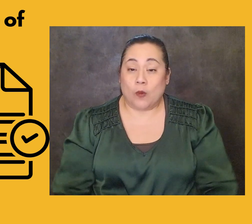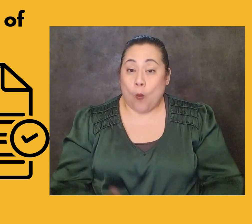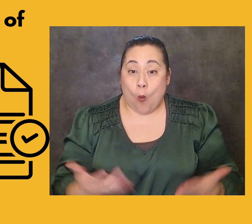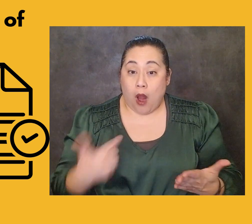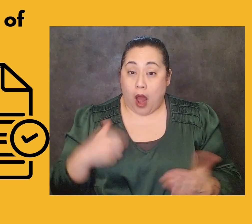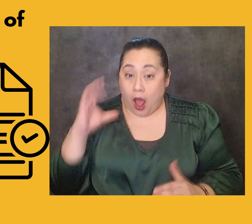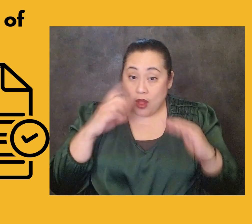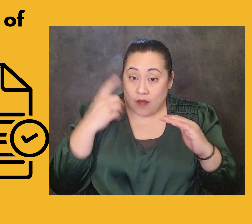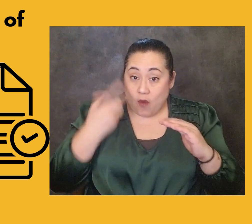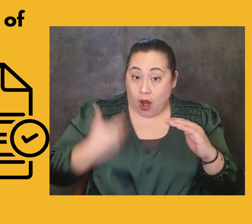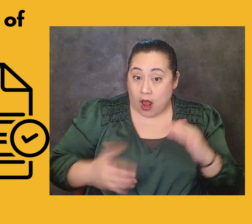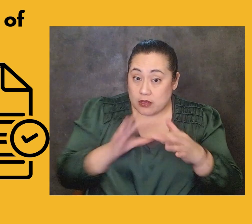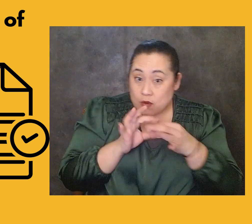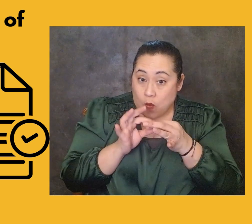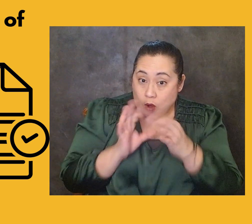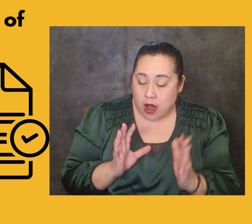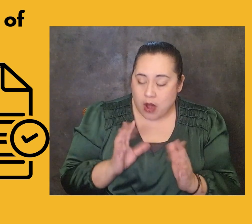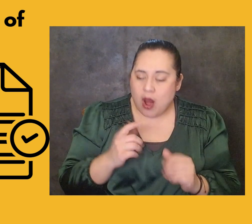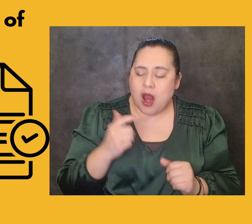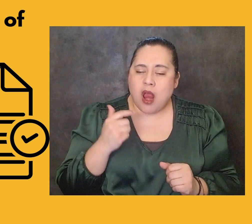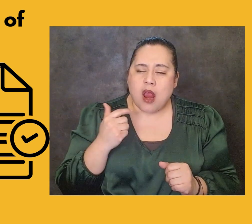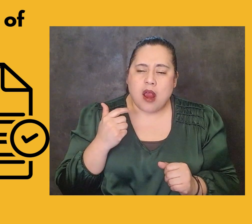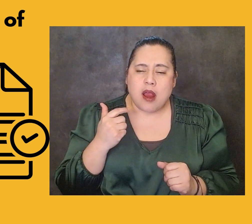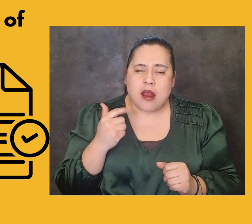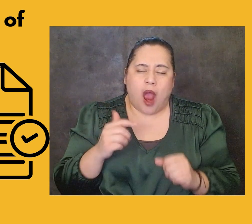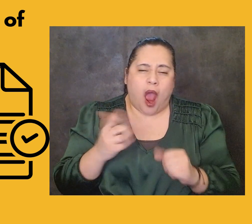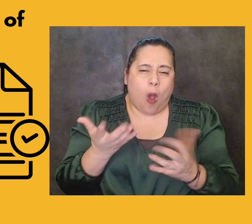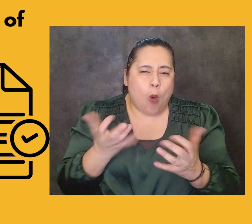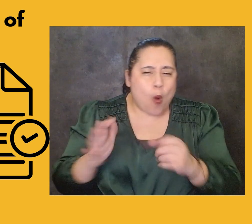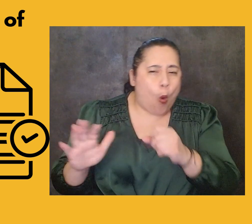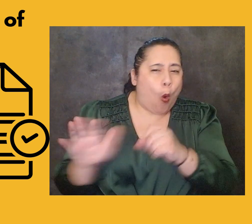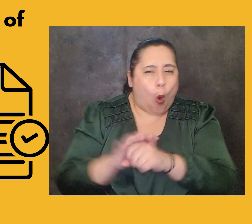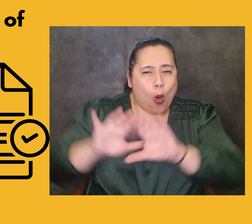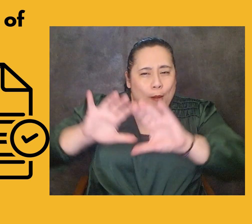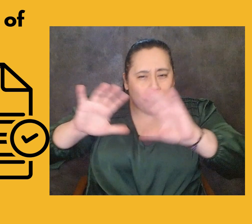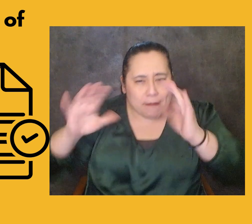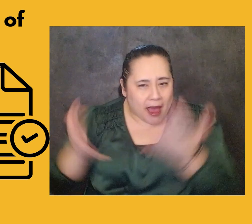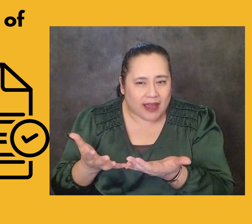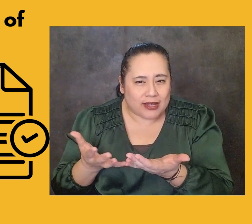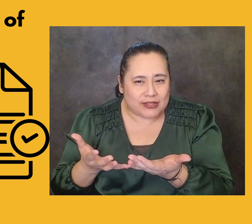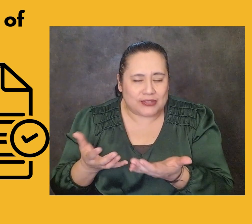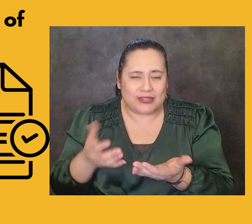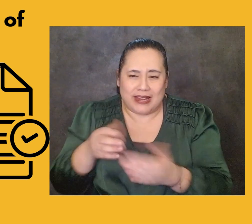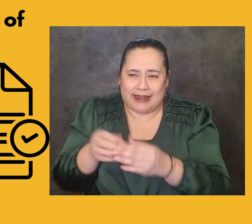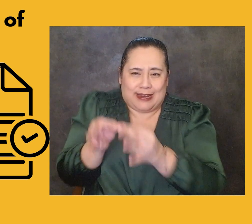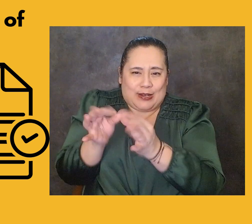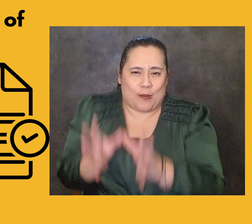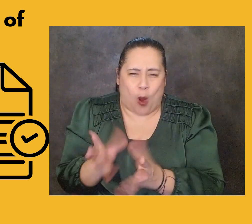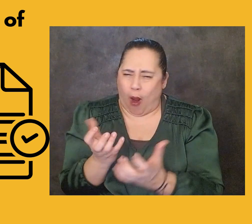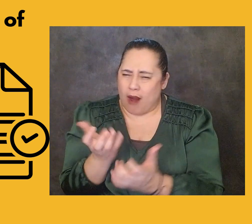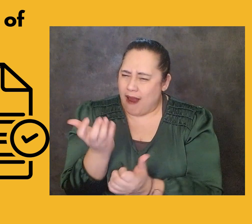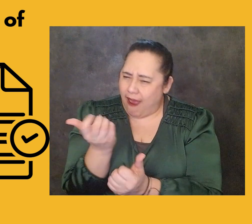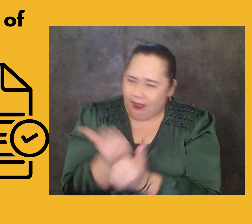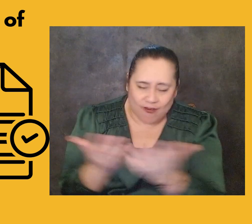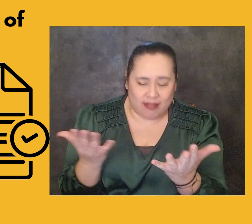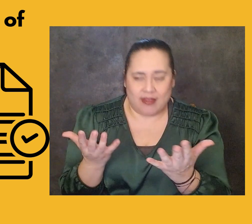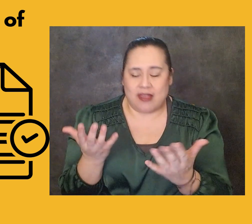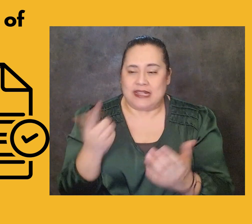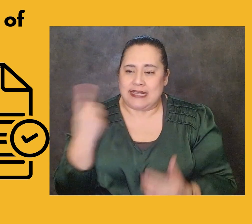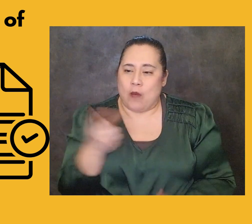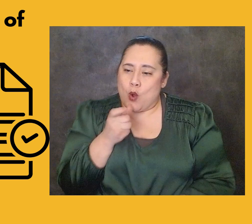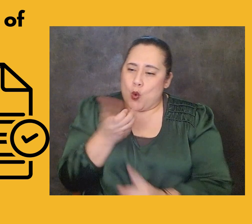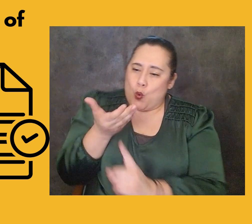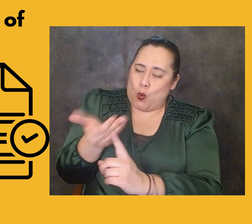What I look for as a coordinator is that I want the whole package in an interpreter. I want everything.